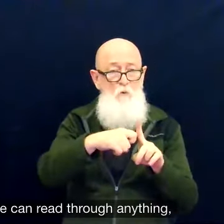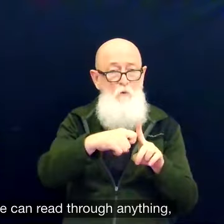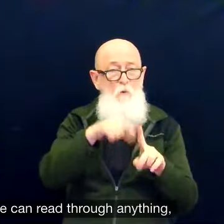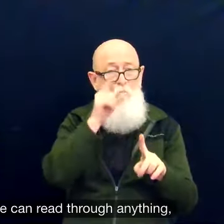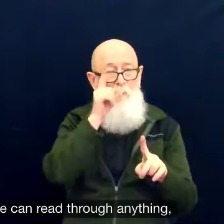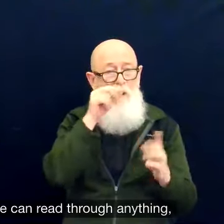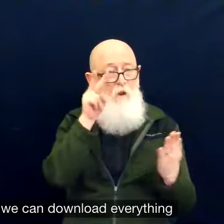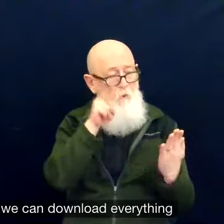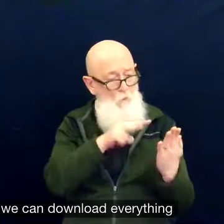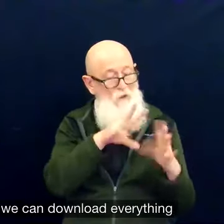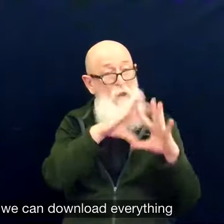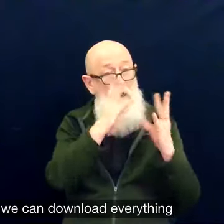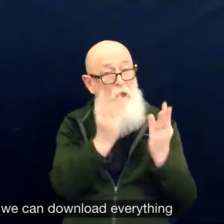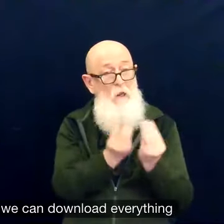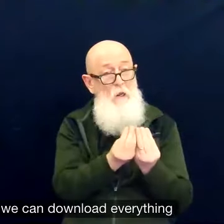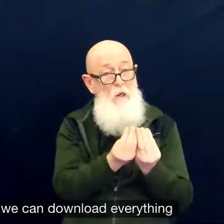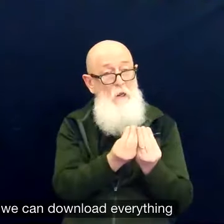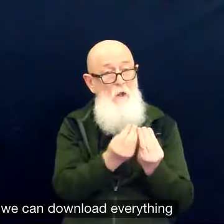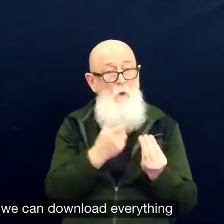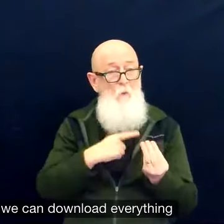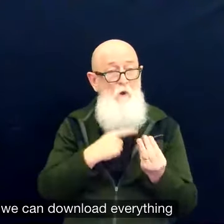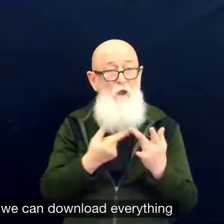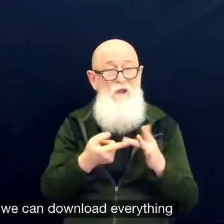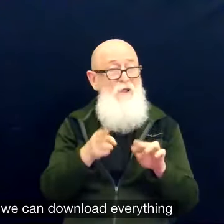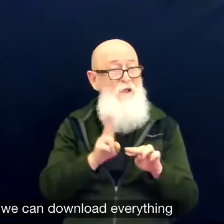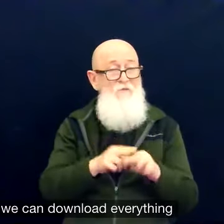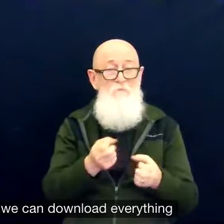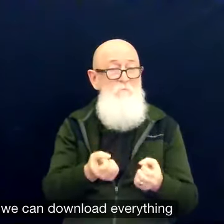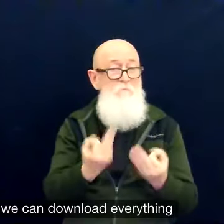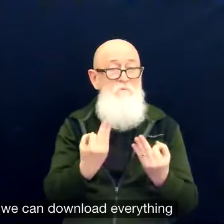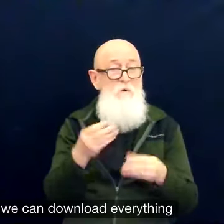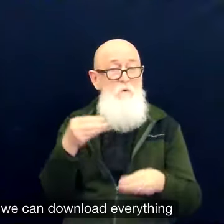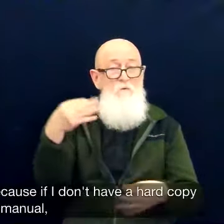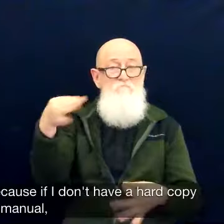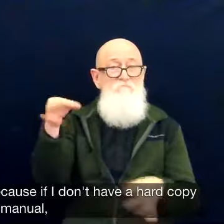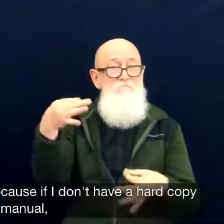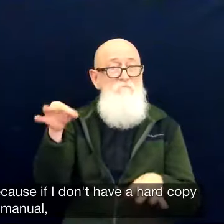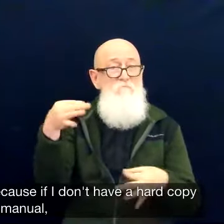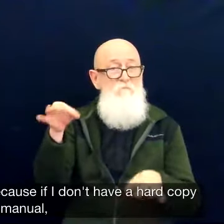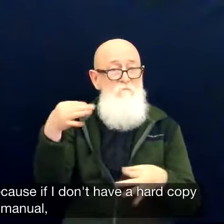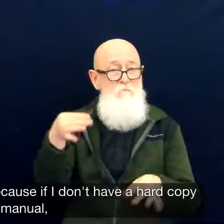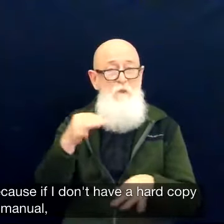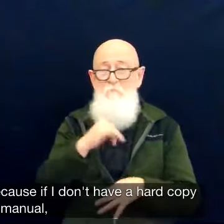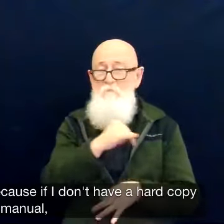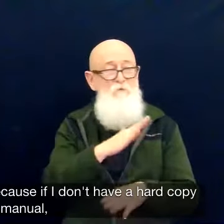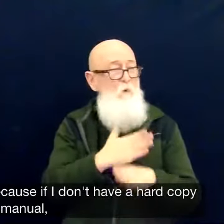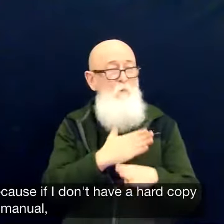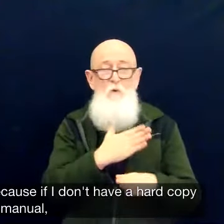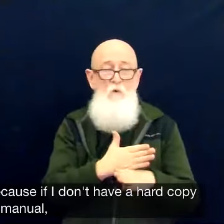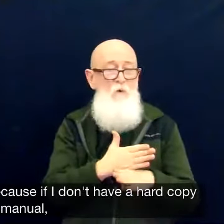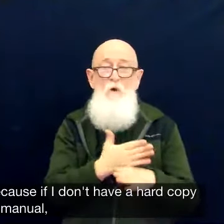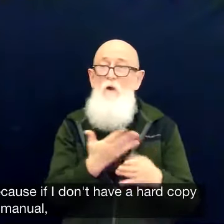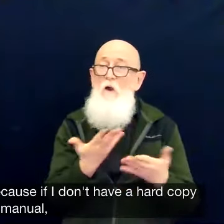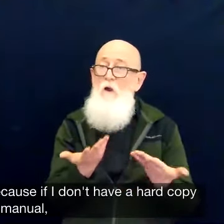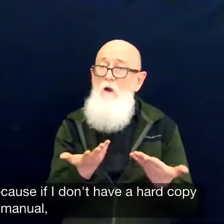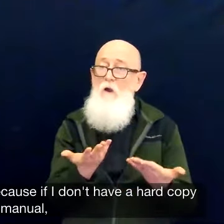have, you know, a hard copy manual, and it might be hard for me to find, I think it might not work. Did I get that? I'll have to ask Marie